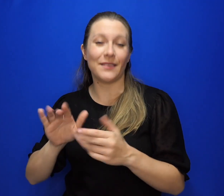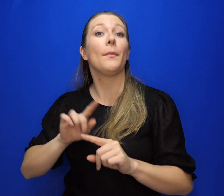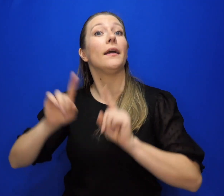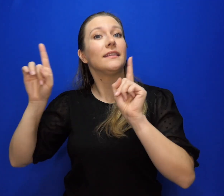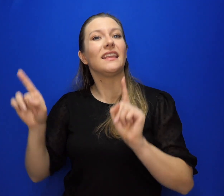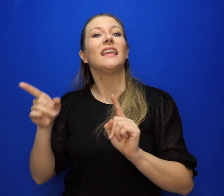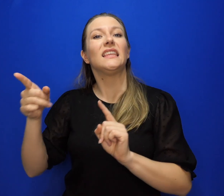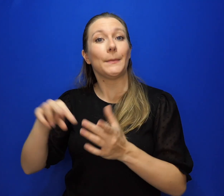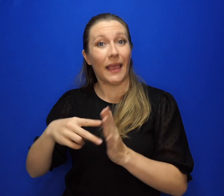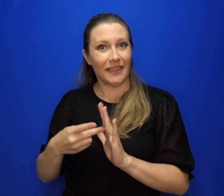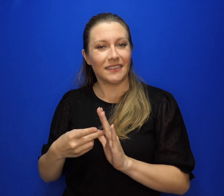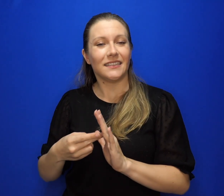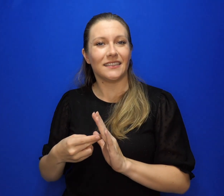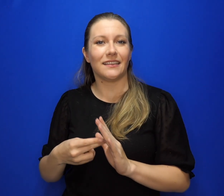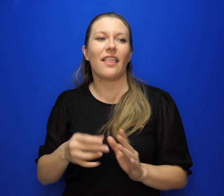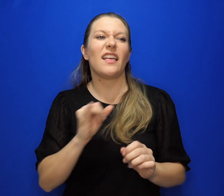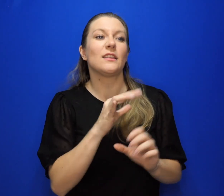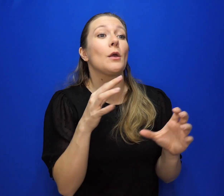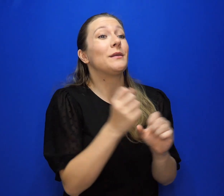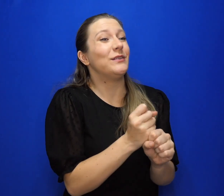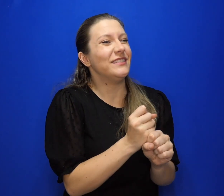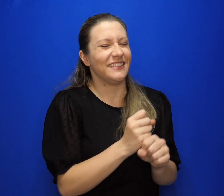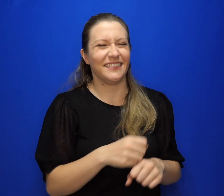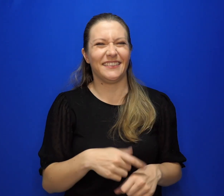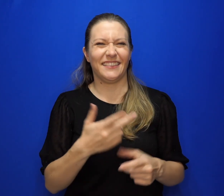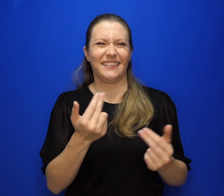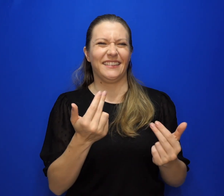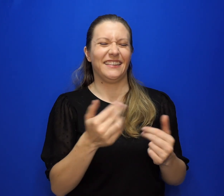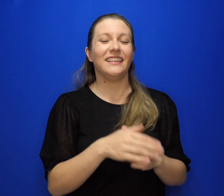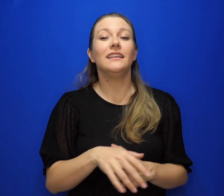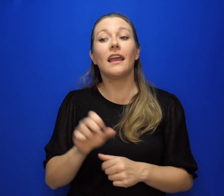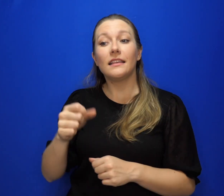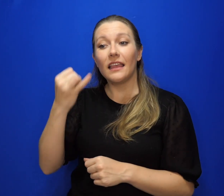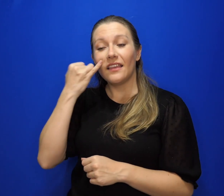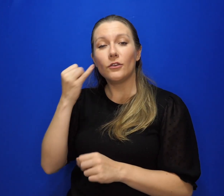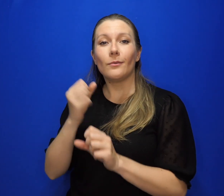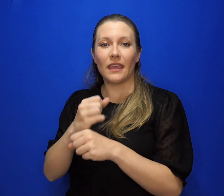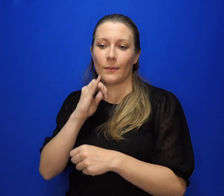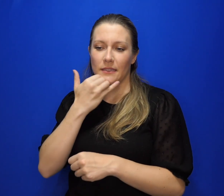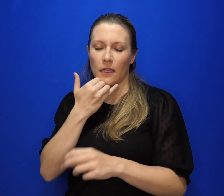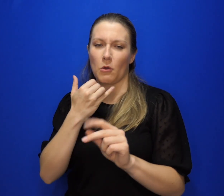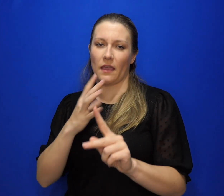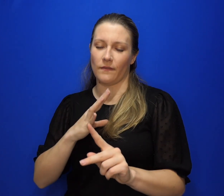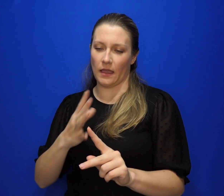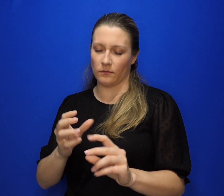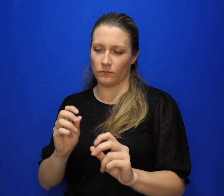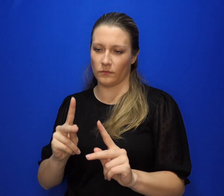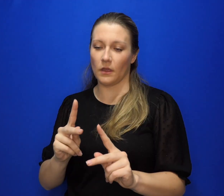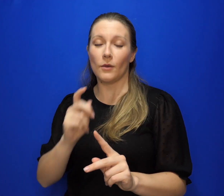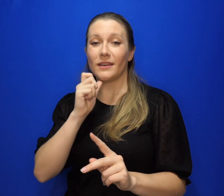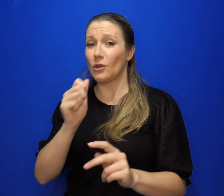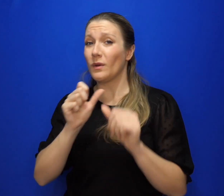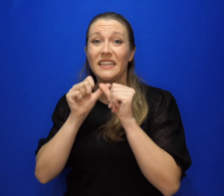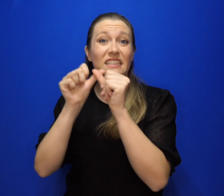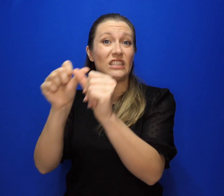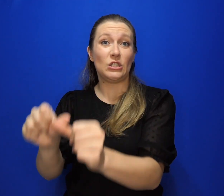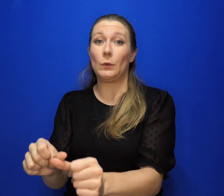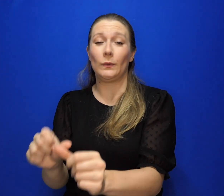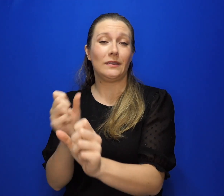the gist of it. Yeah. You're going to make a mistake. It's cool. Don't keep making them after that. And anyway, I hope this is